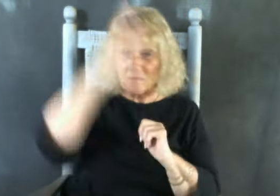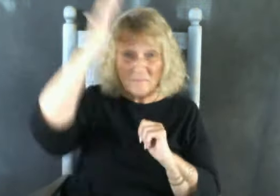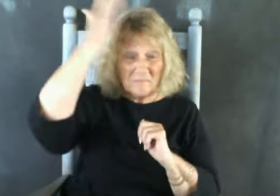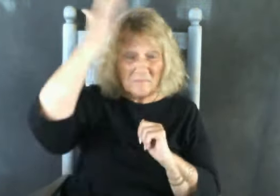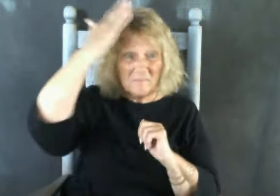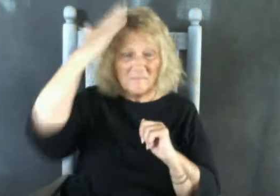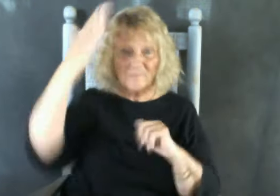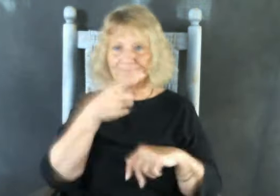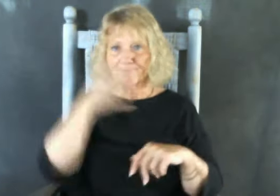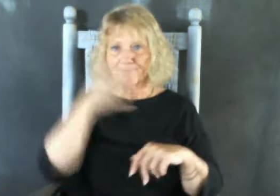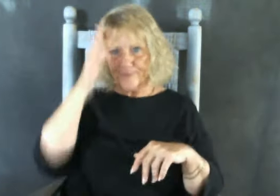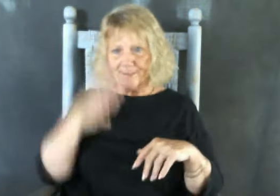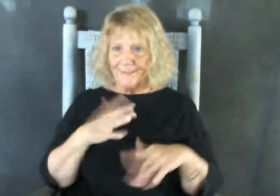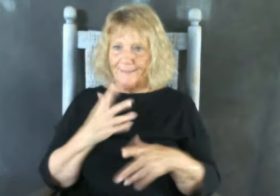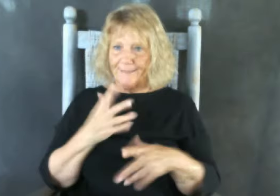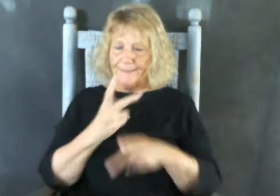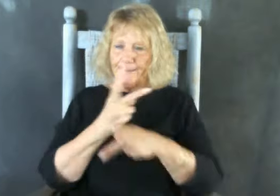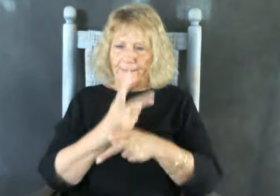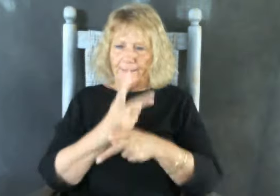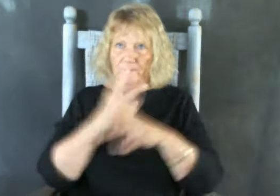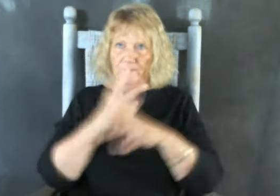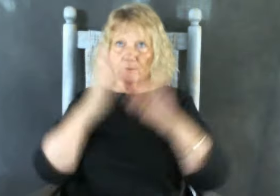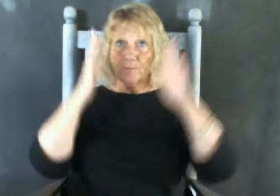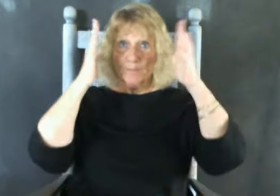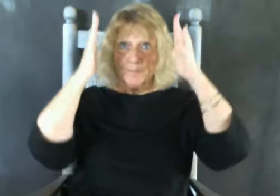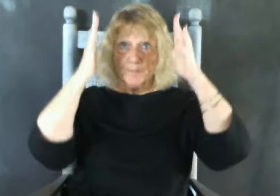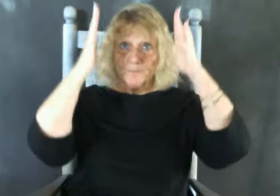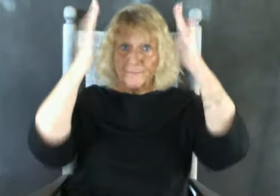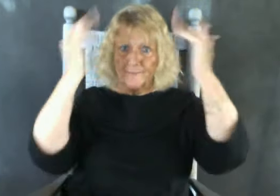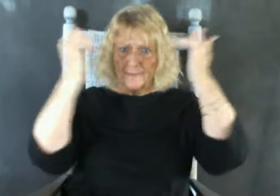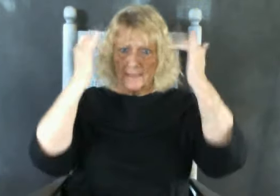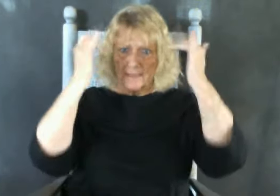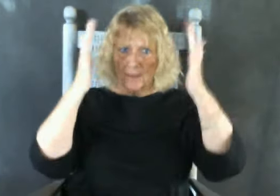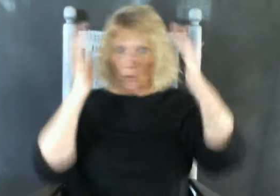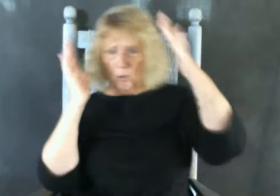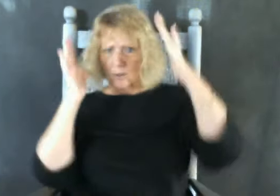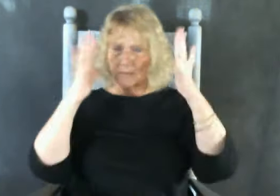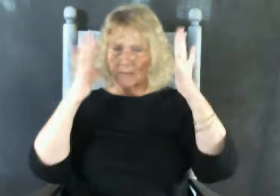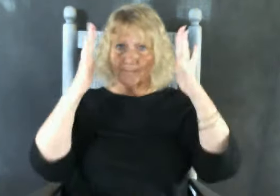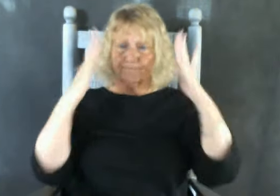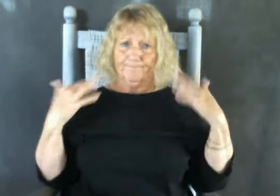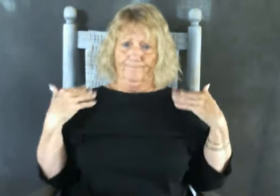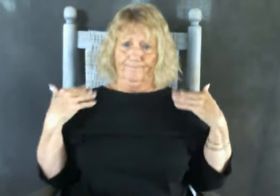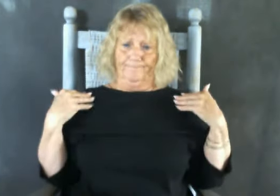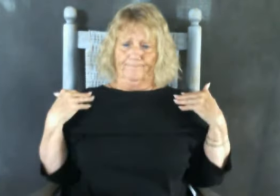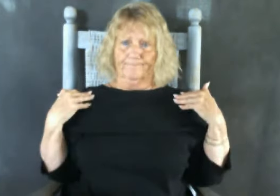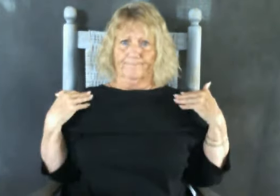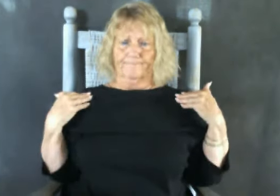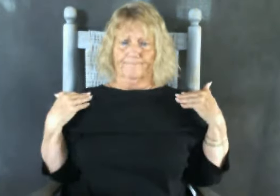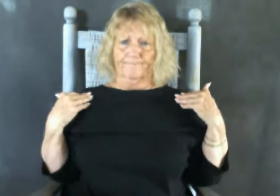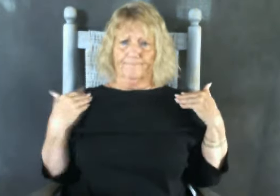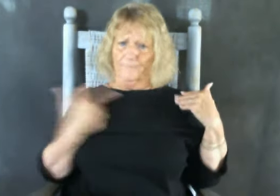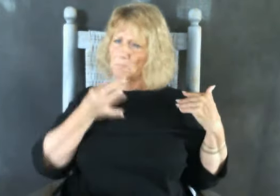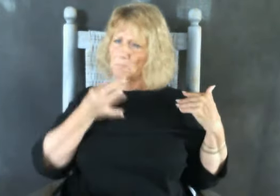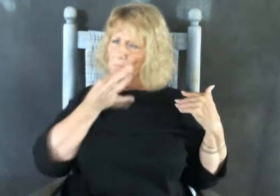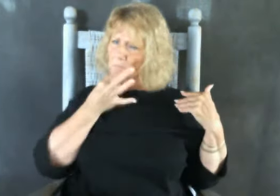you know, with no loss of life, and that after all these years, you know, together, the U.S. intelligence community and the